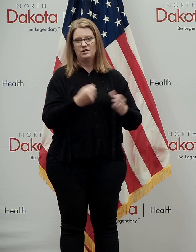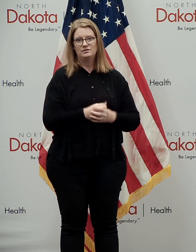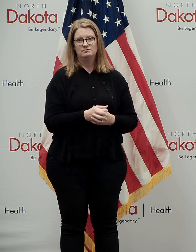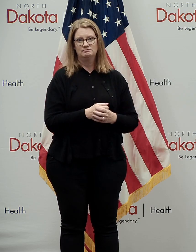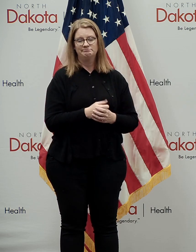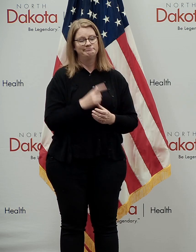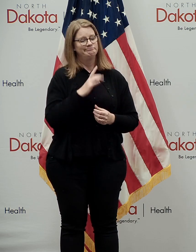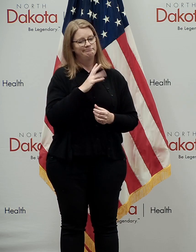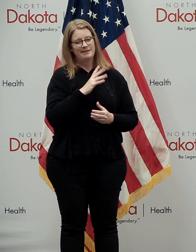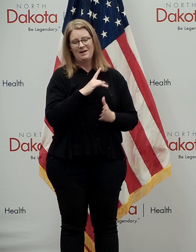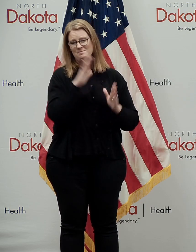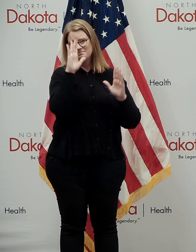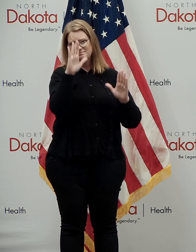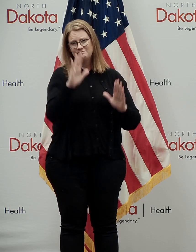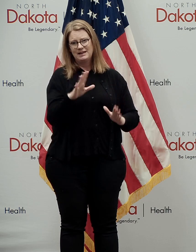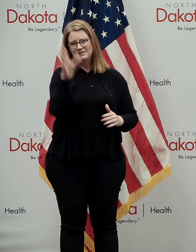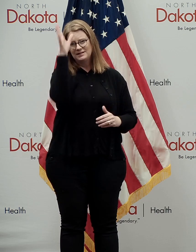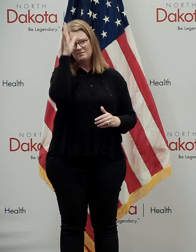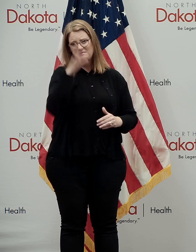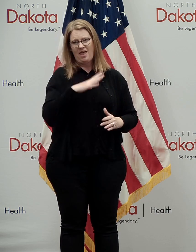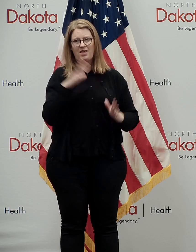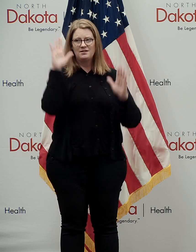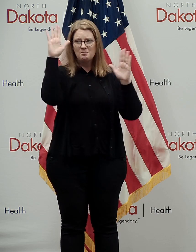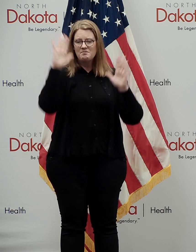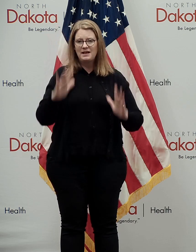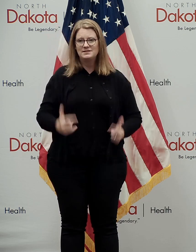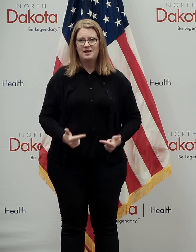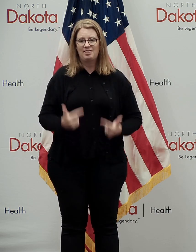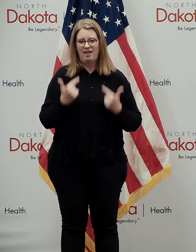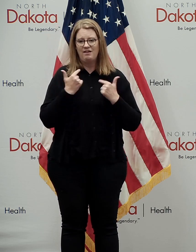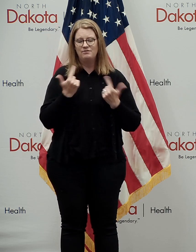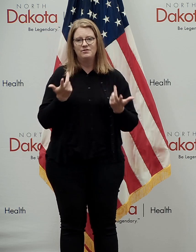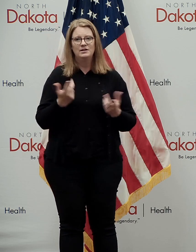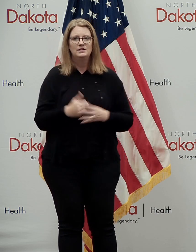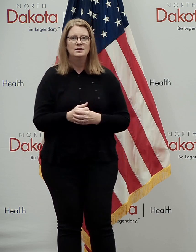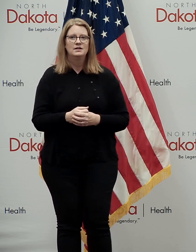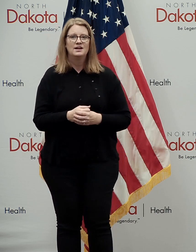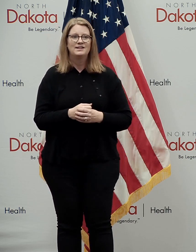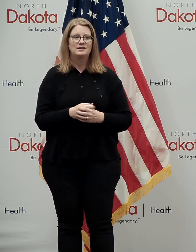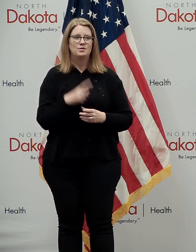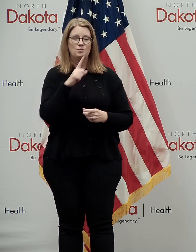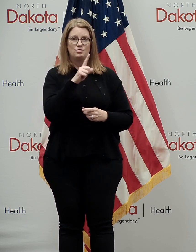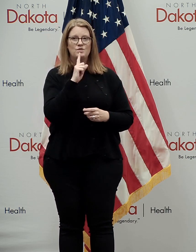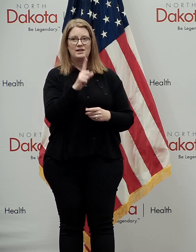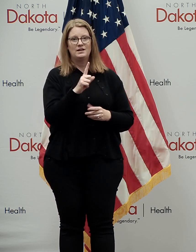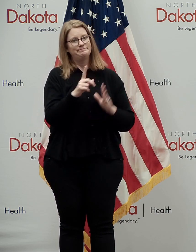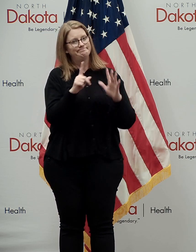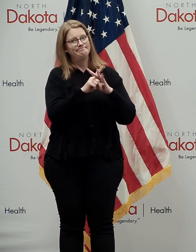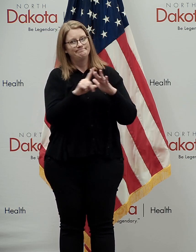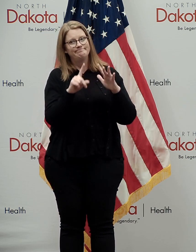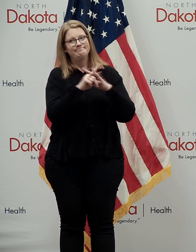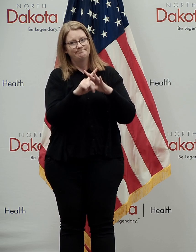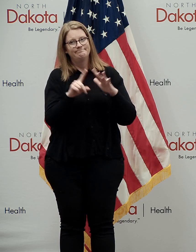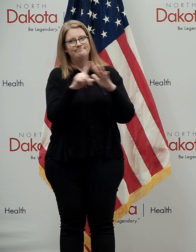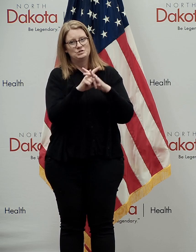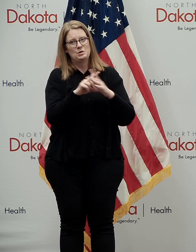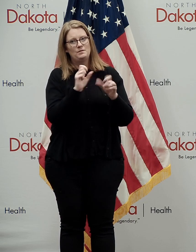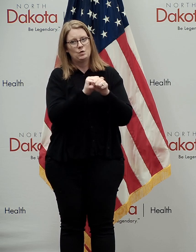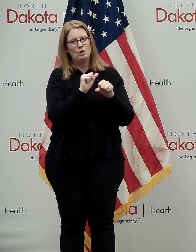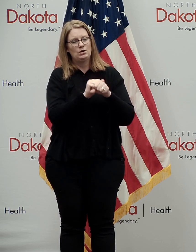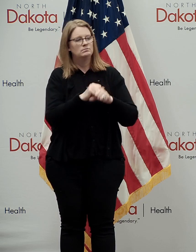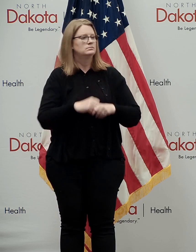Remarkable individual, remarkable life, and I know that through this whole thing, he was one of the other people that was showing up for work every day at the Capitol. So